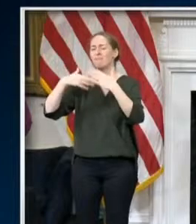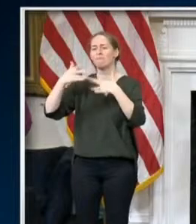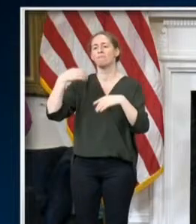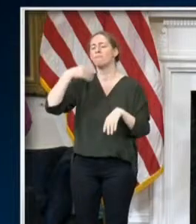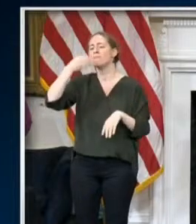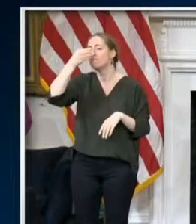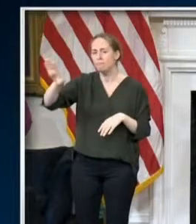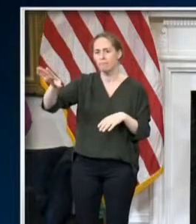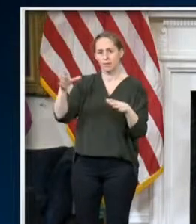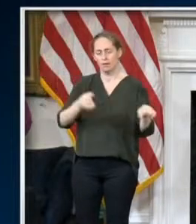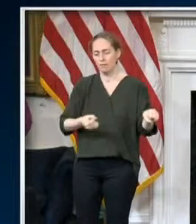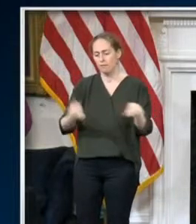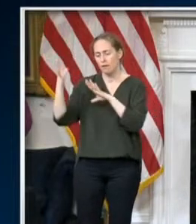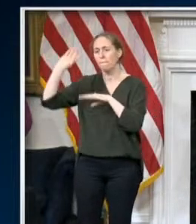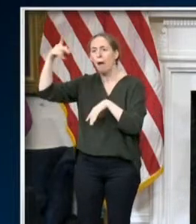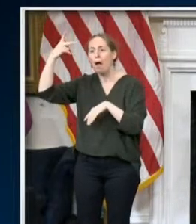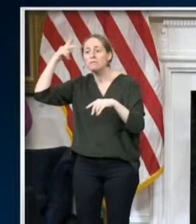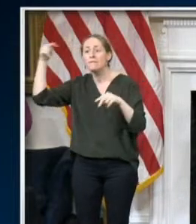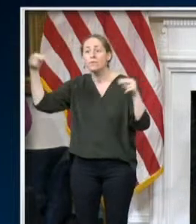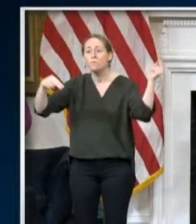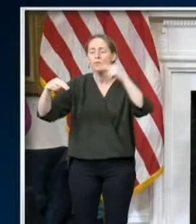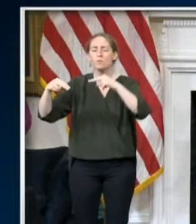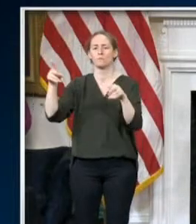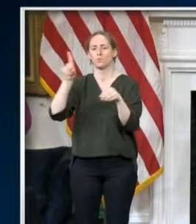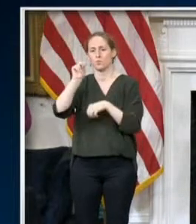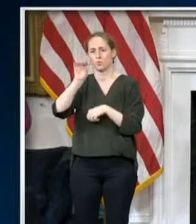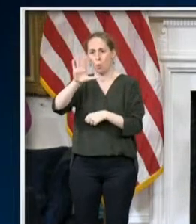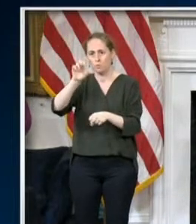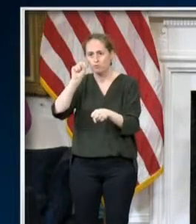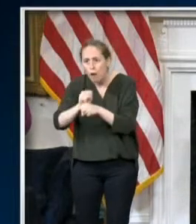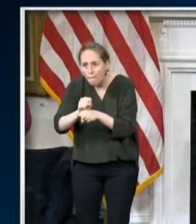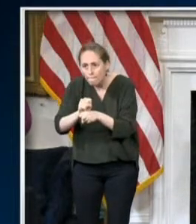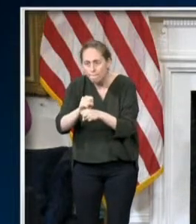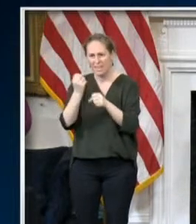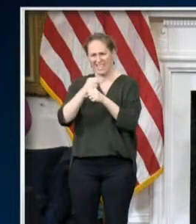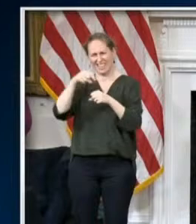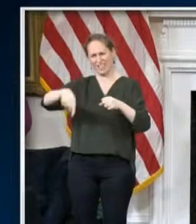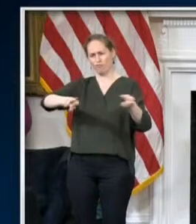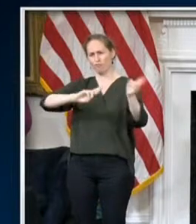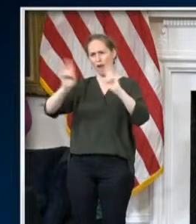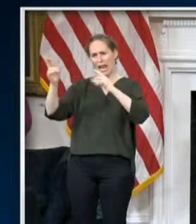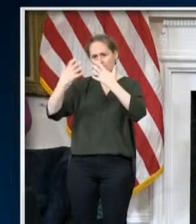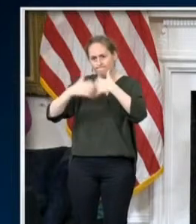aside, do their jobs, and get this done for the American people.